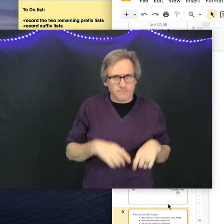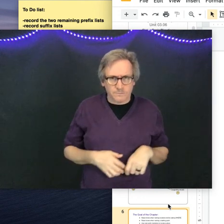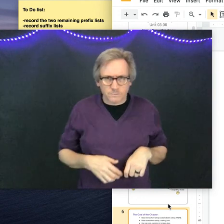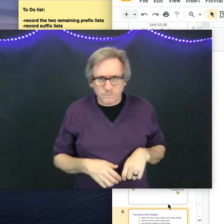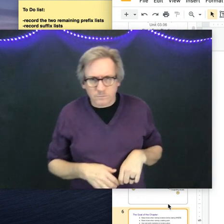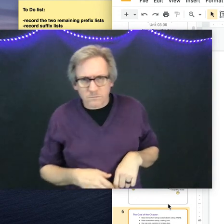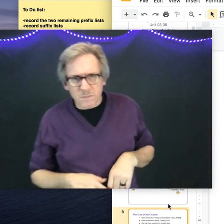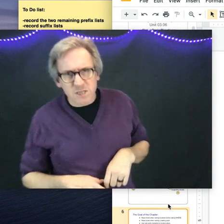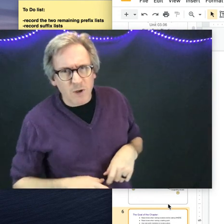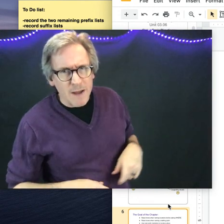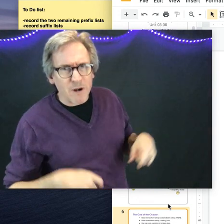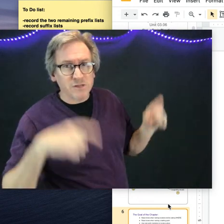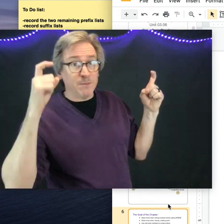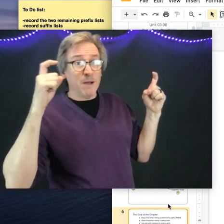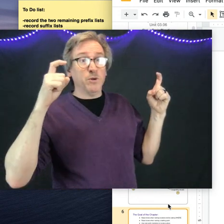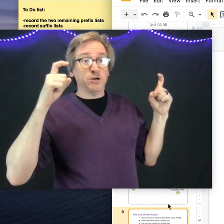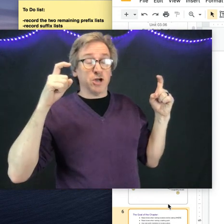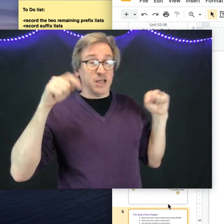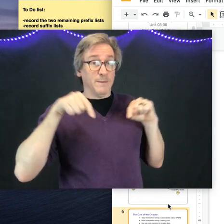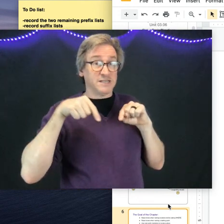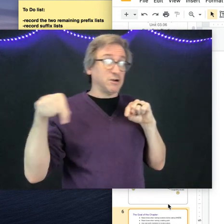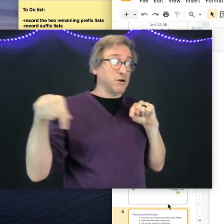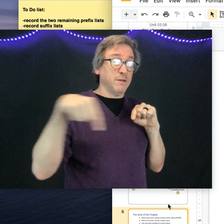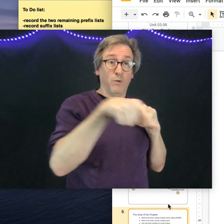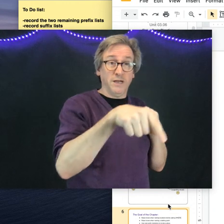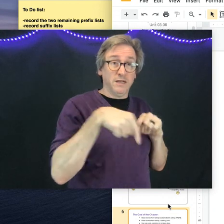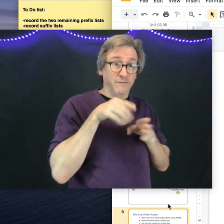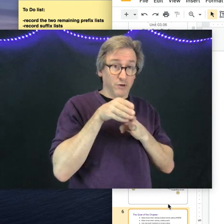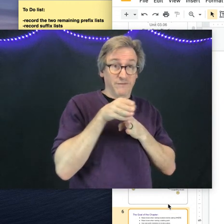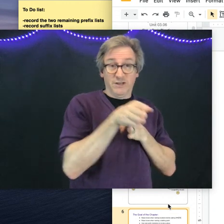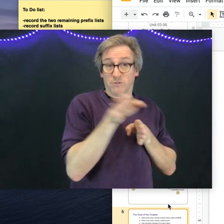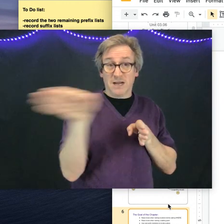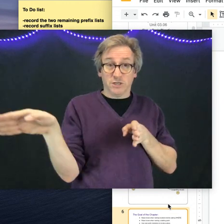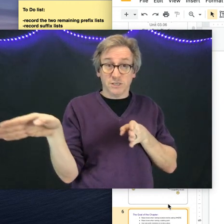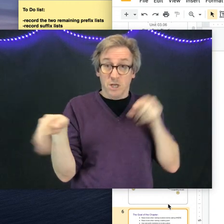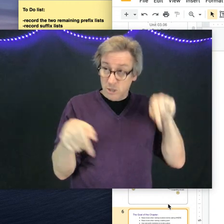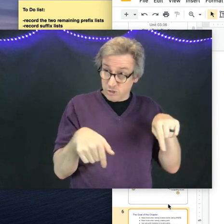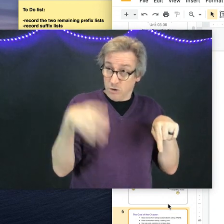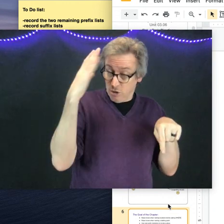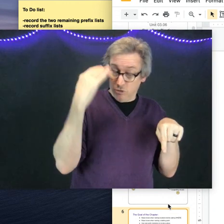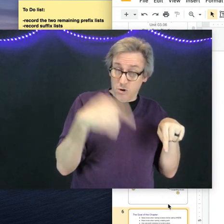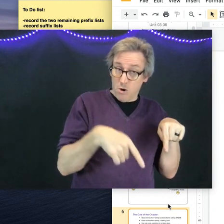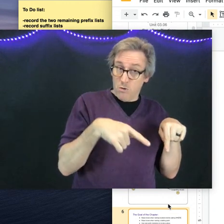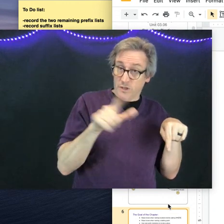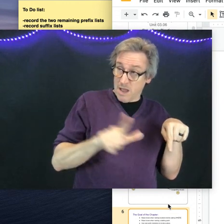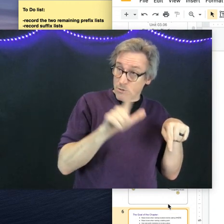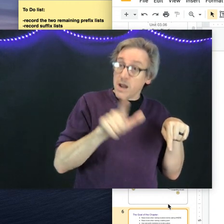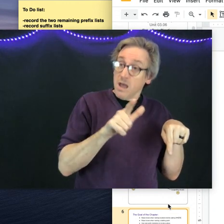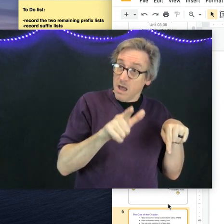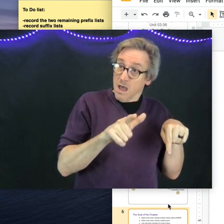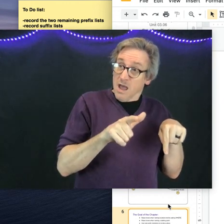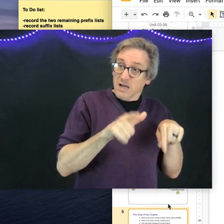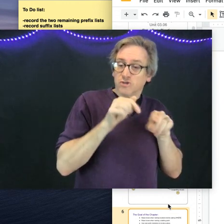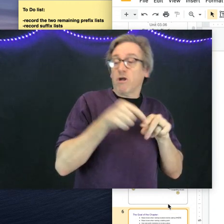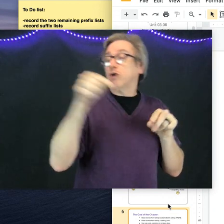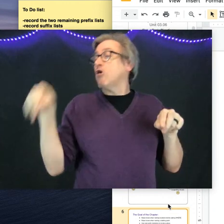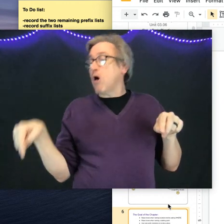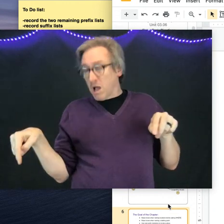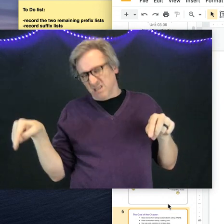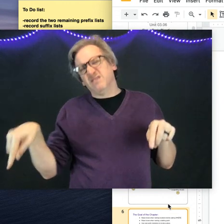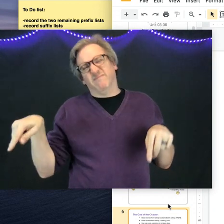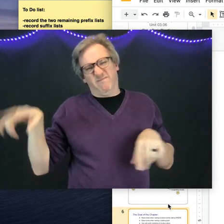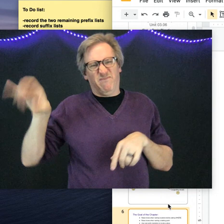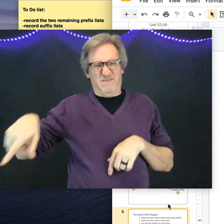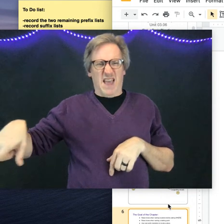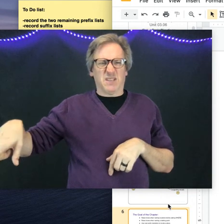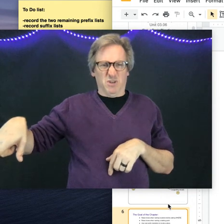for that. So eyebrows come up when you're talking about a starting point if you're giving directions. So you know the library? So right